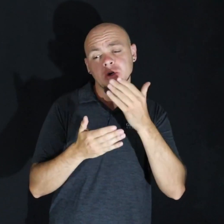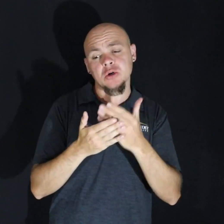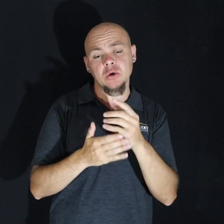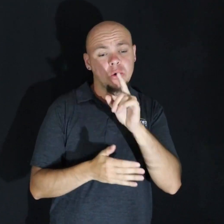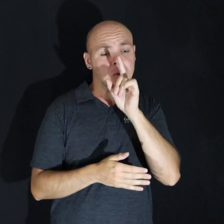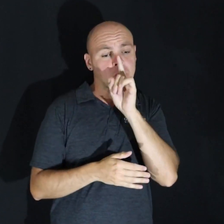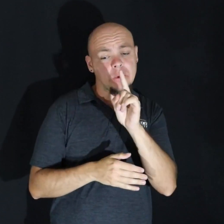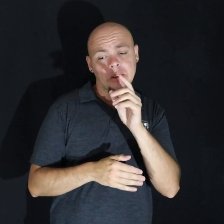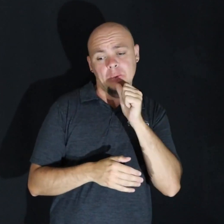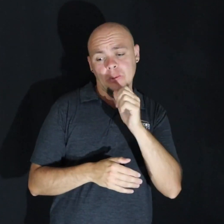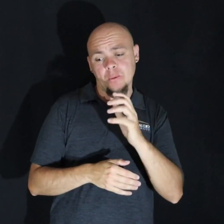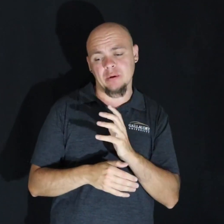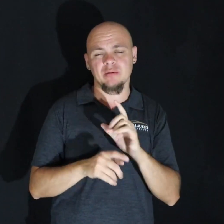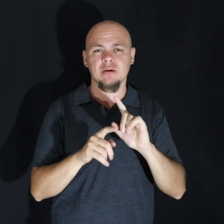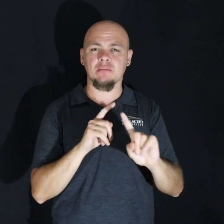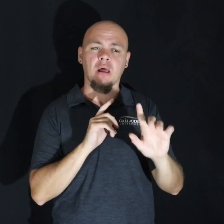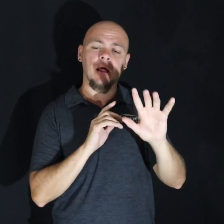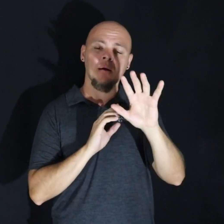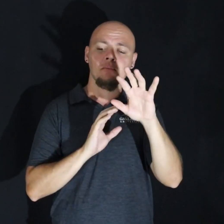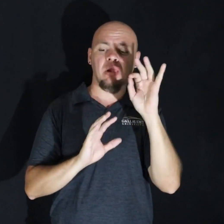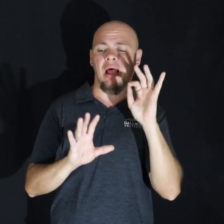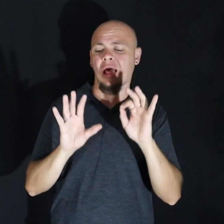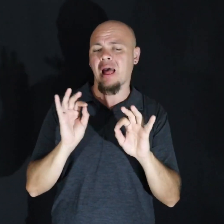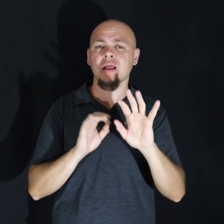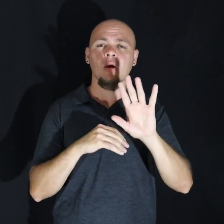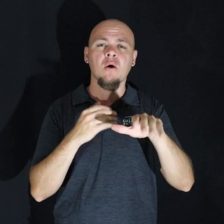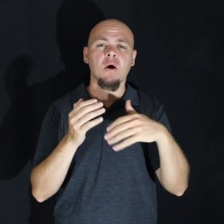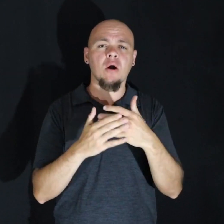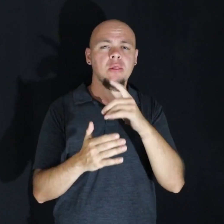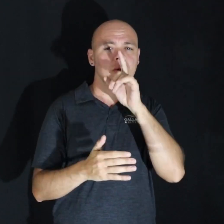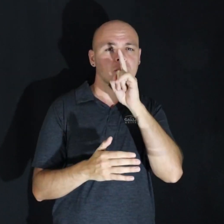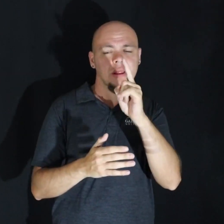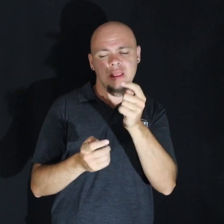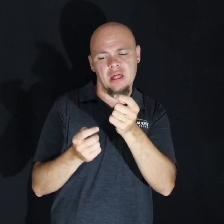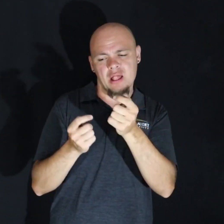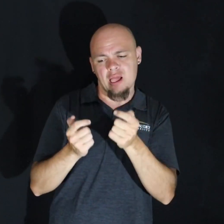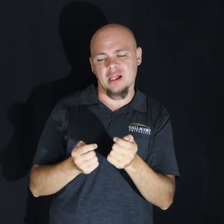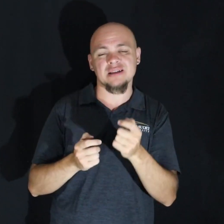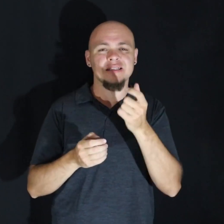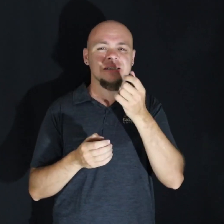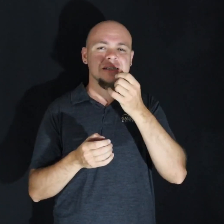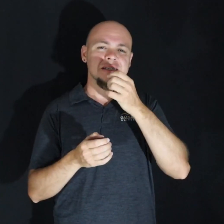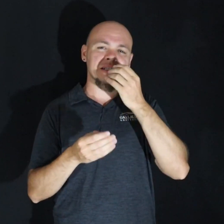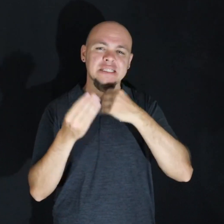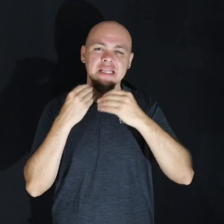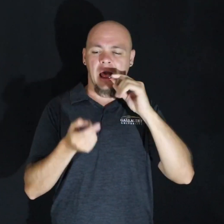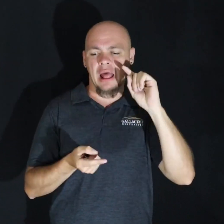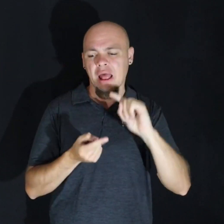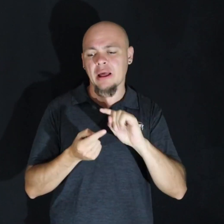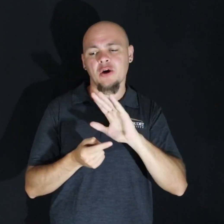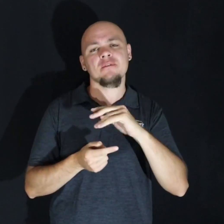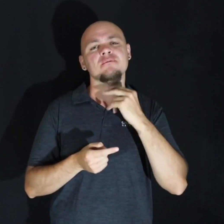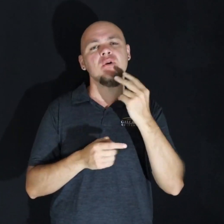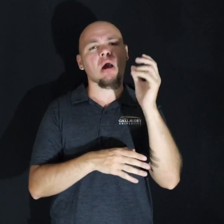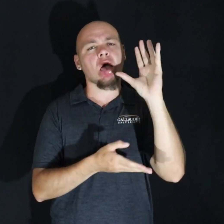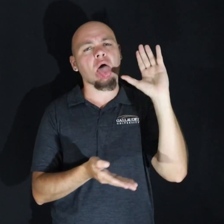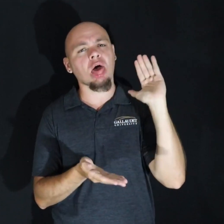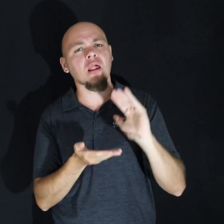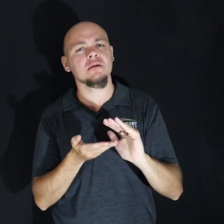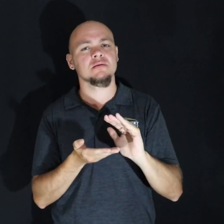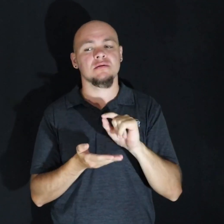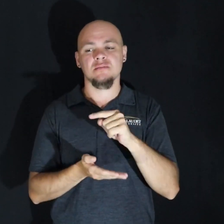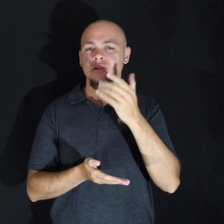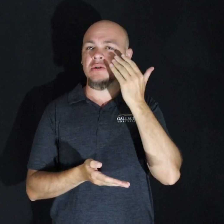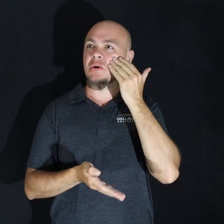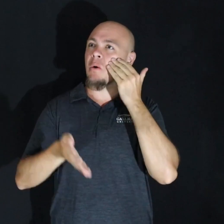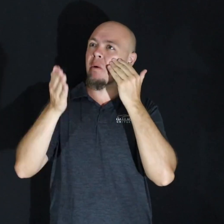real woman, yet they want to pluck and wax off all her realness, put her on a diet, tone her voice down, but she knows she's a goddess,